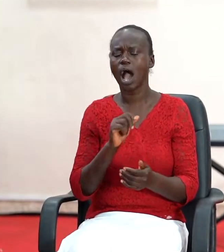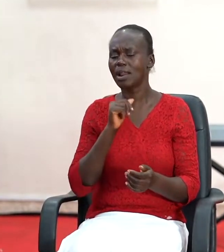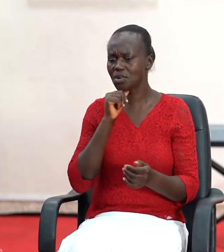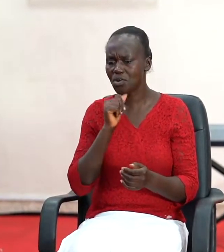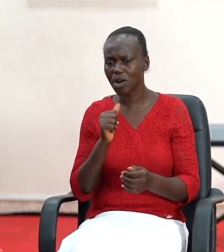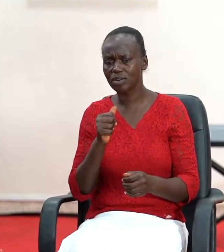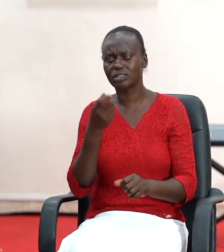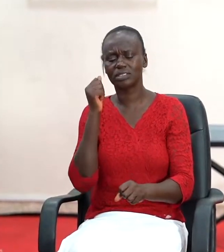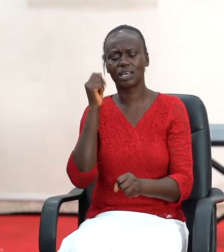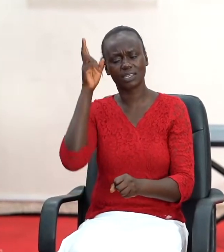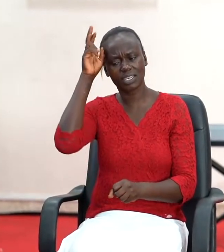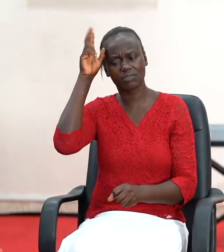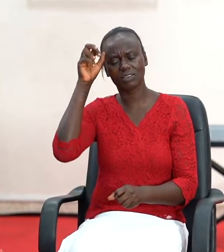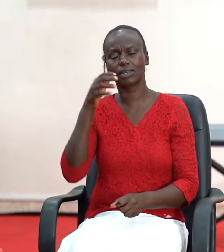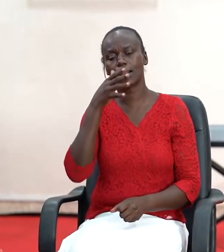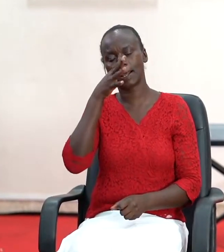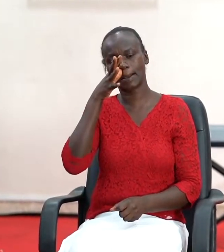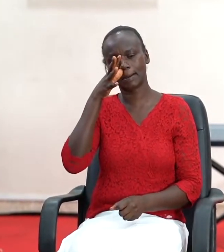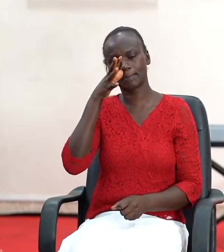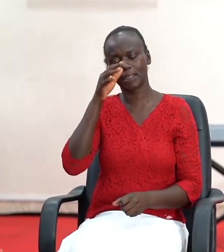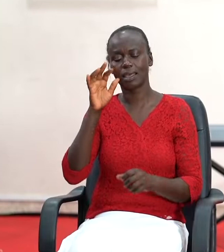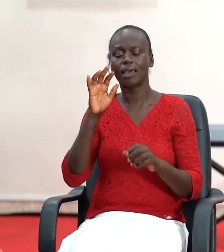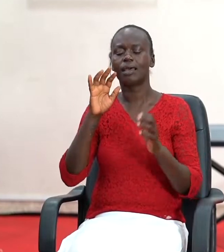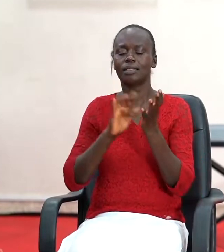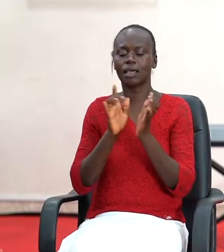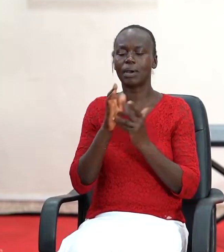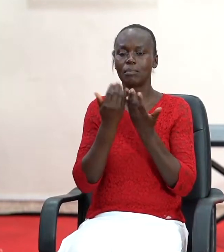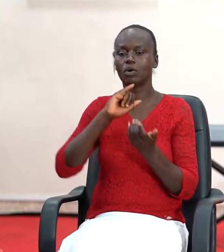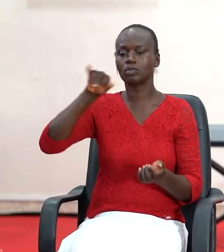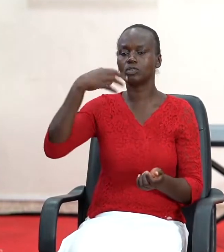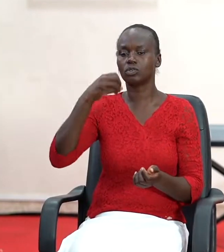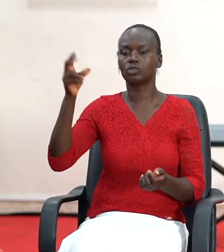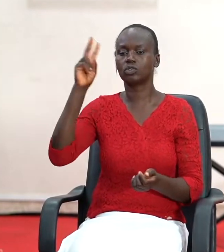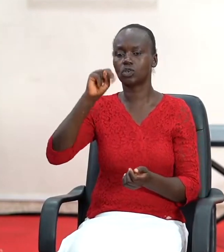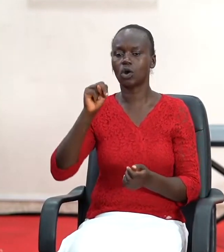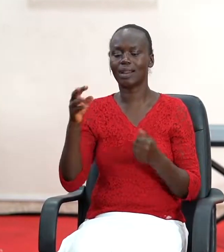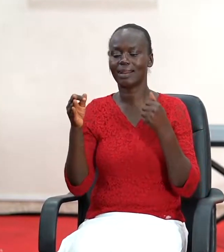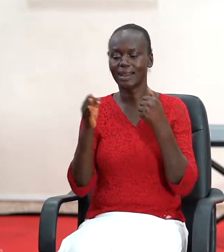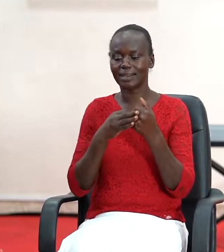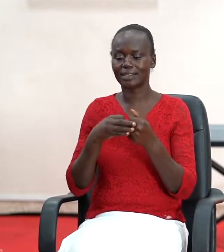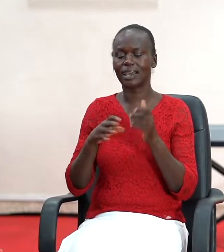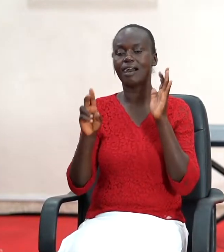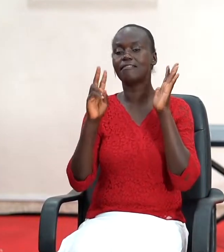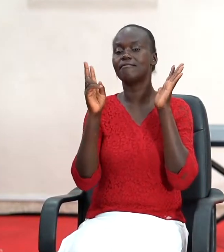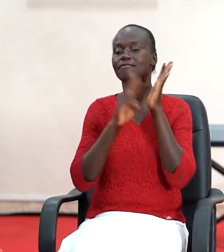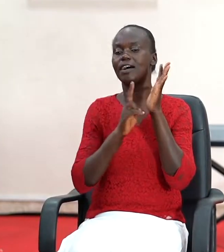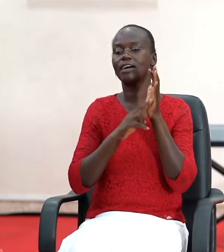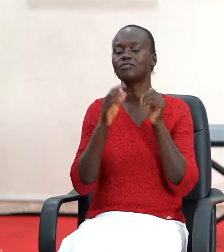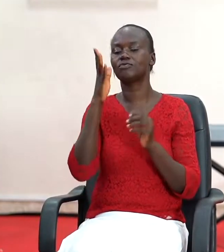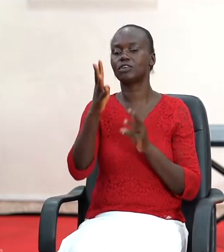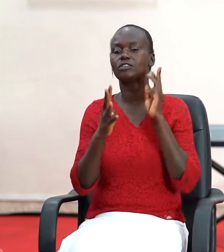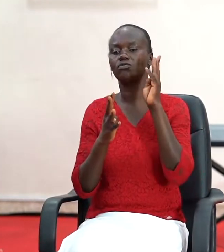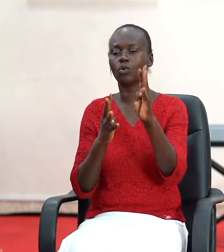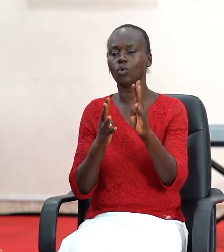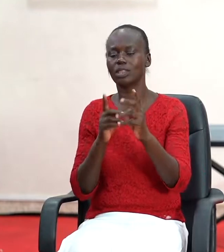lies. We know that in the book of John chapter 8 verse 44, The Bible says that there is no truth in